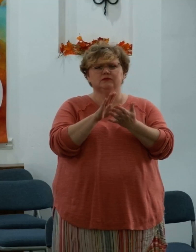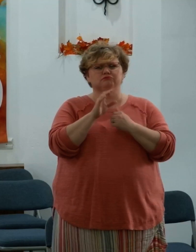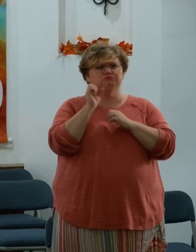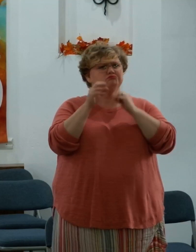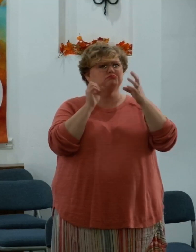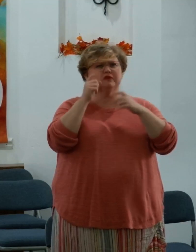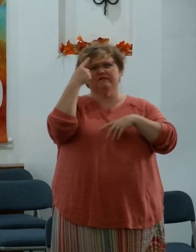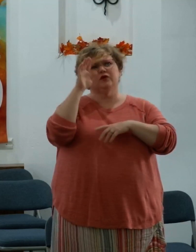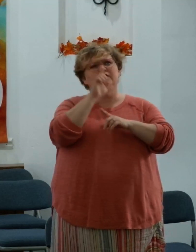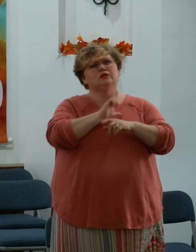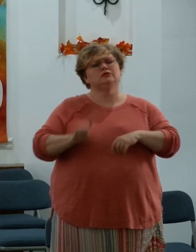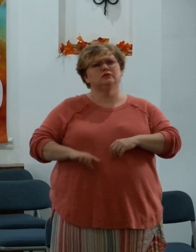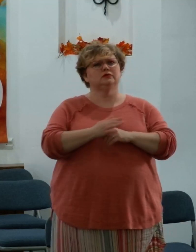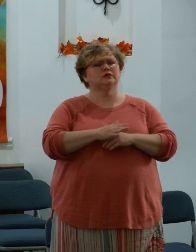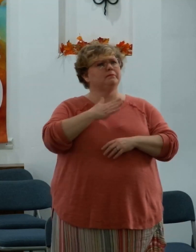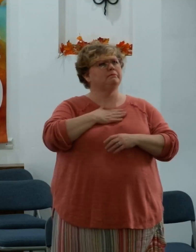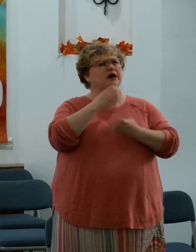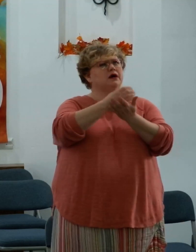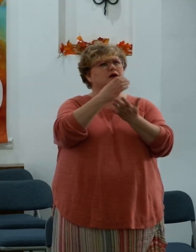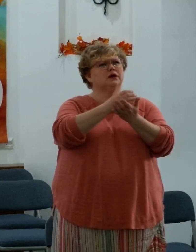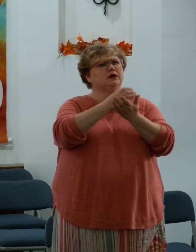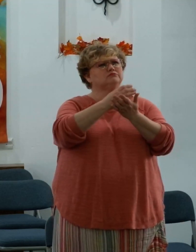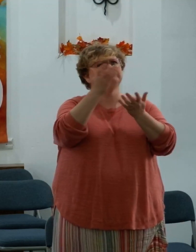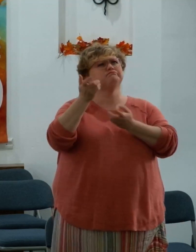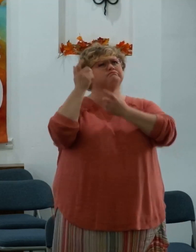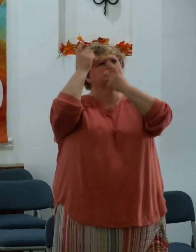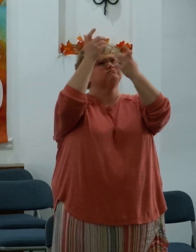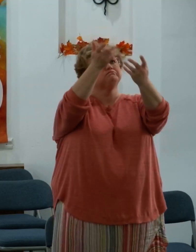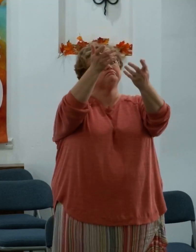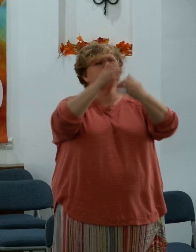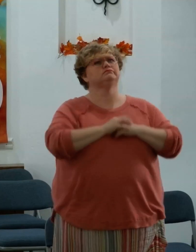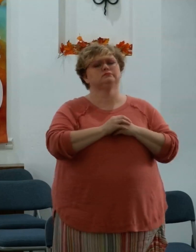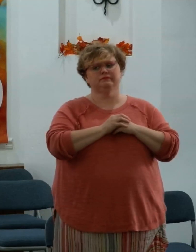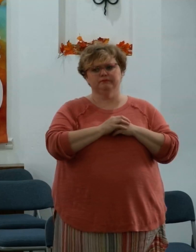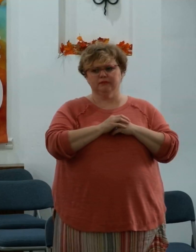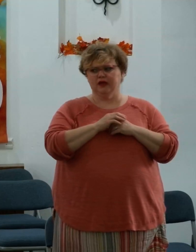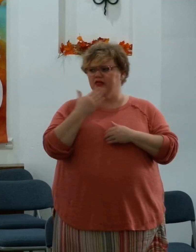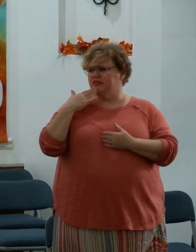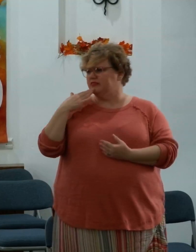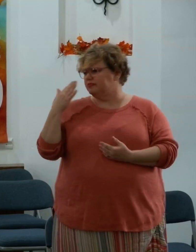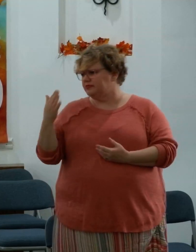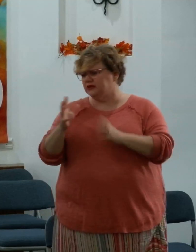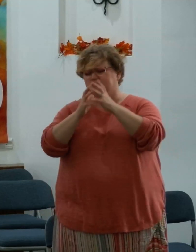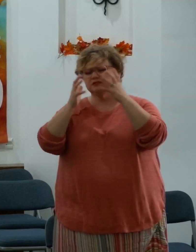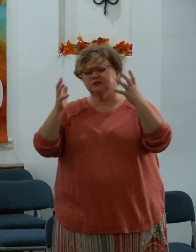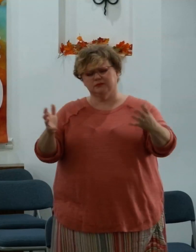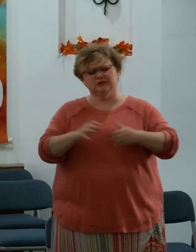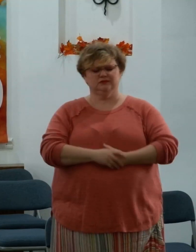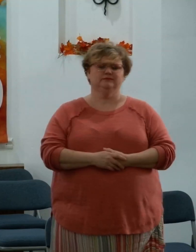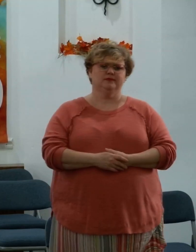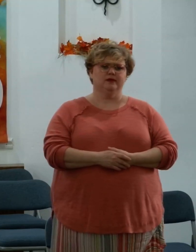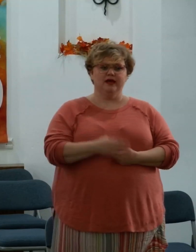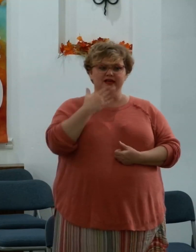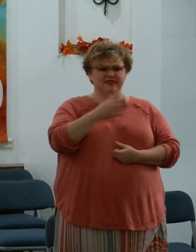Lord? Here's my cup, Lord. I lift it up, Lord. Yeah. Thank you so very much for that.